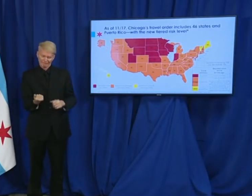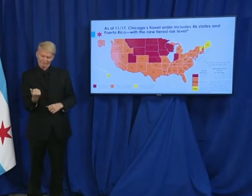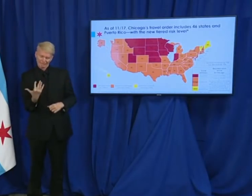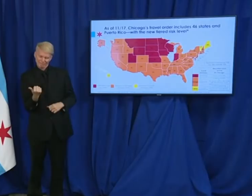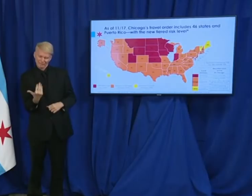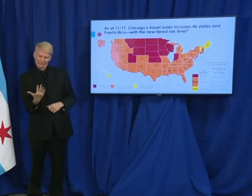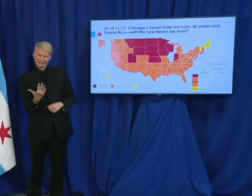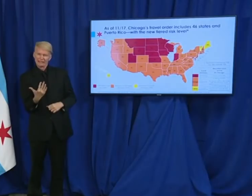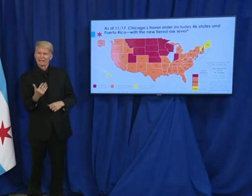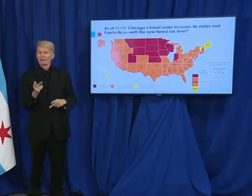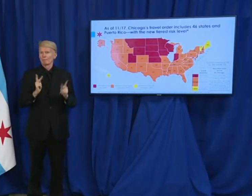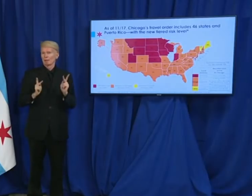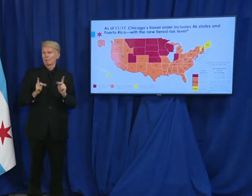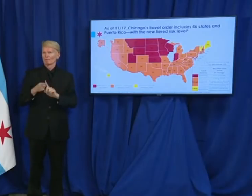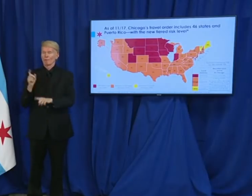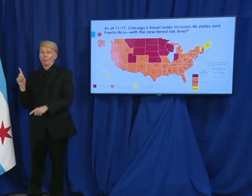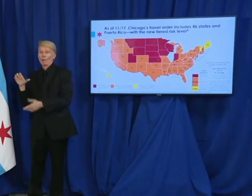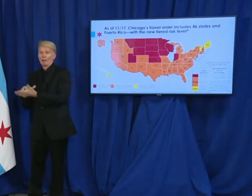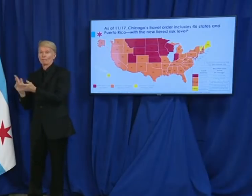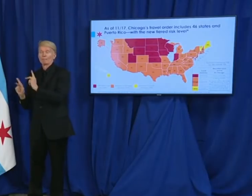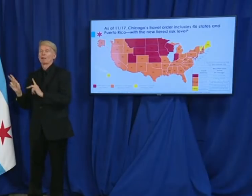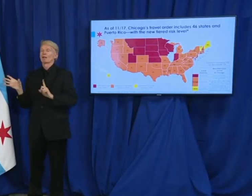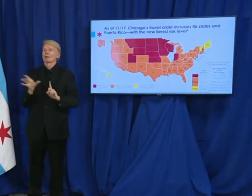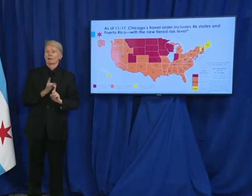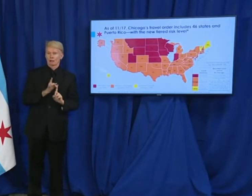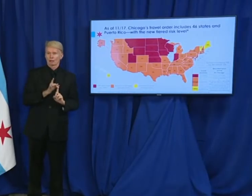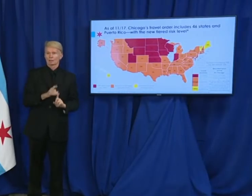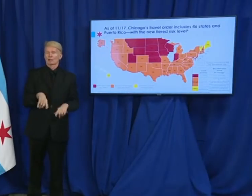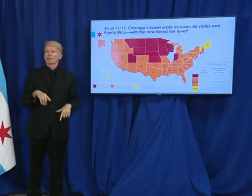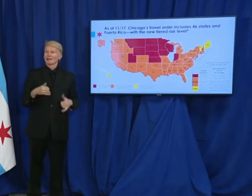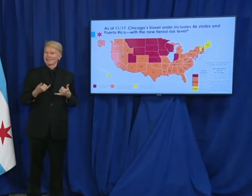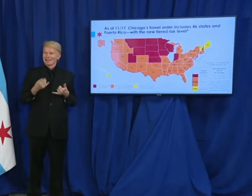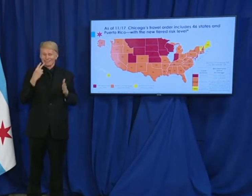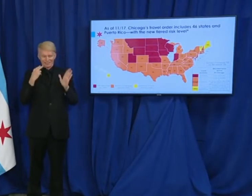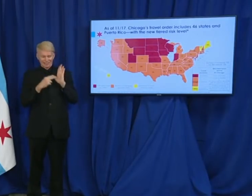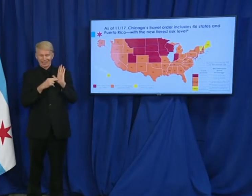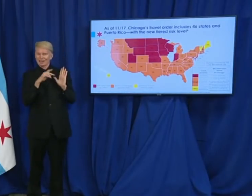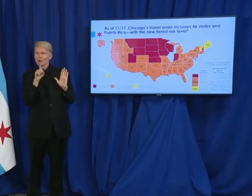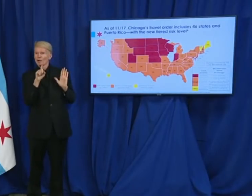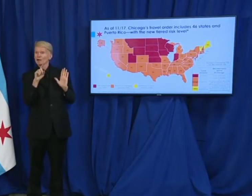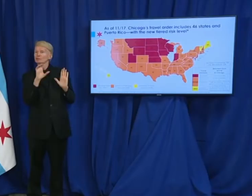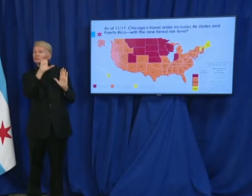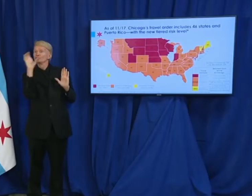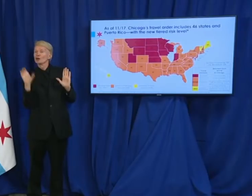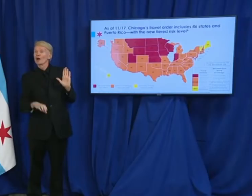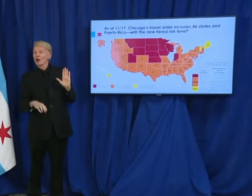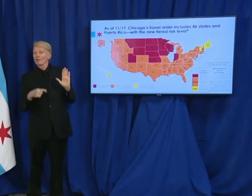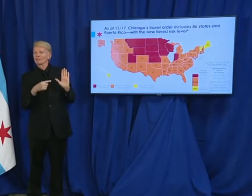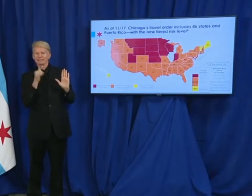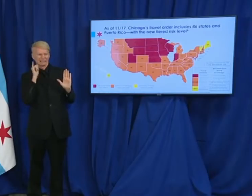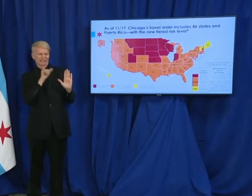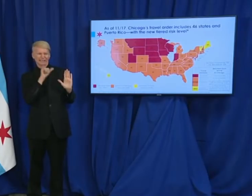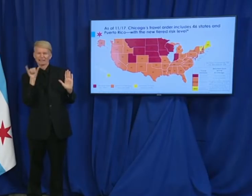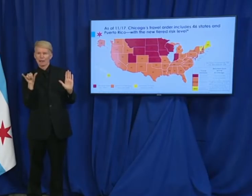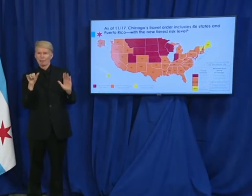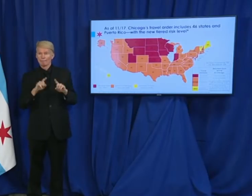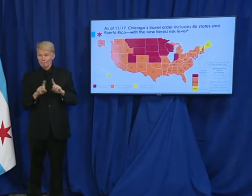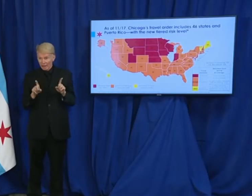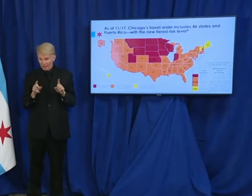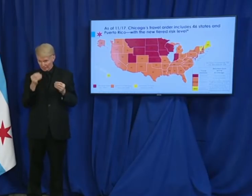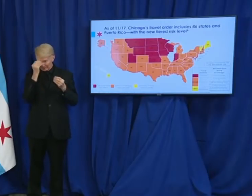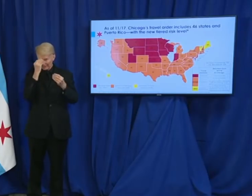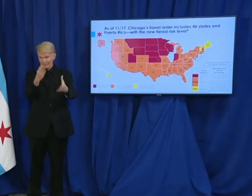cases per 100,000 and that 85 mark where Chicago is now. But the bottom line, you should not be